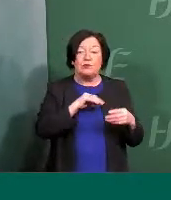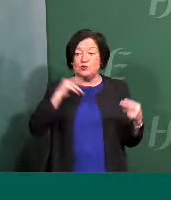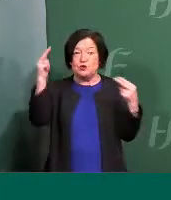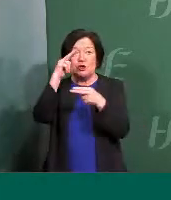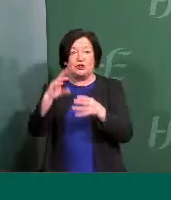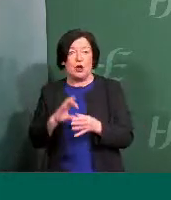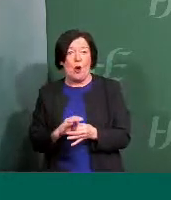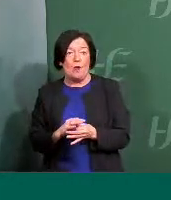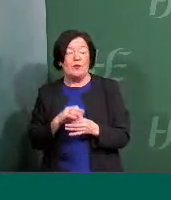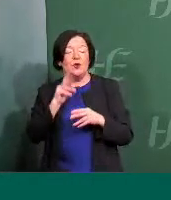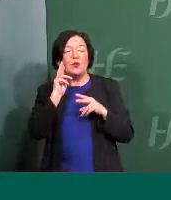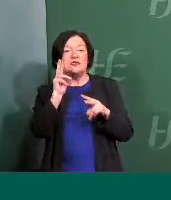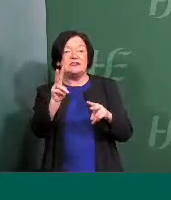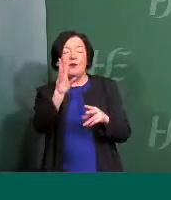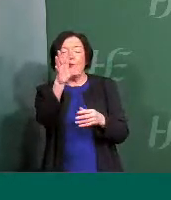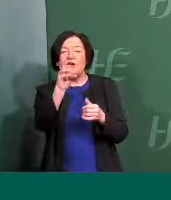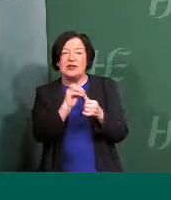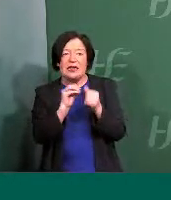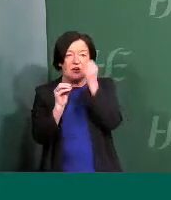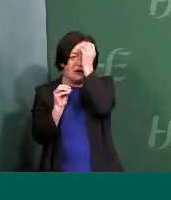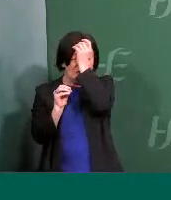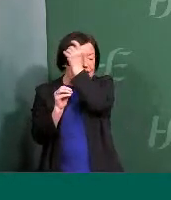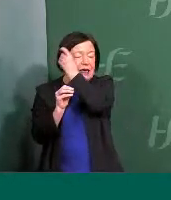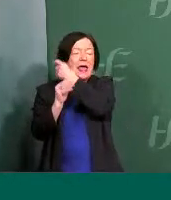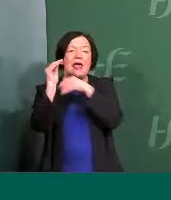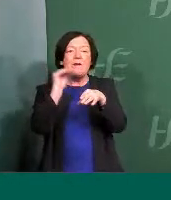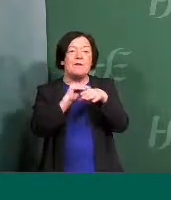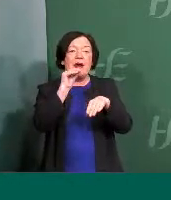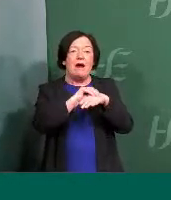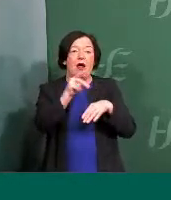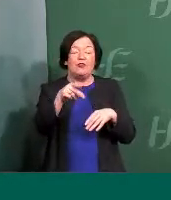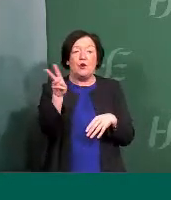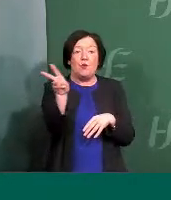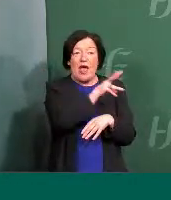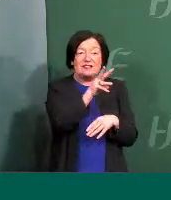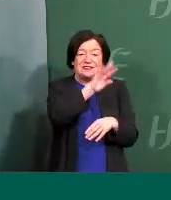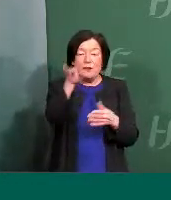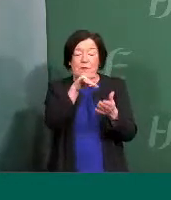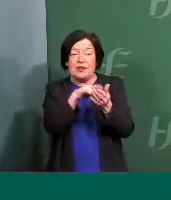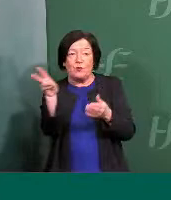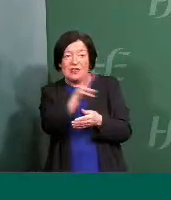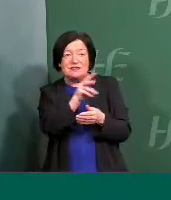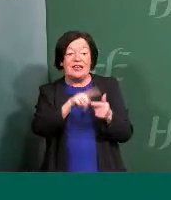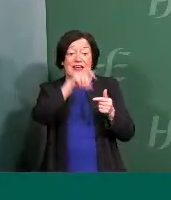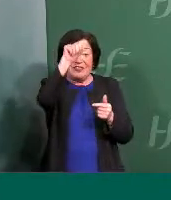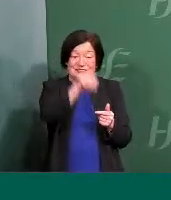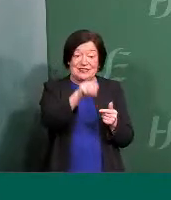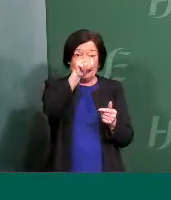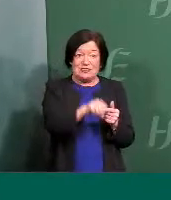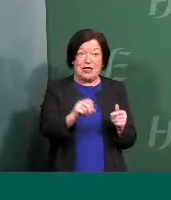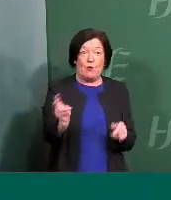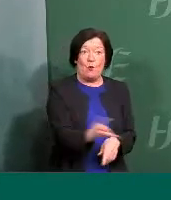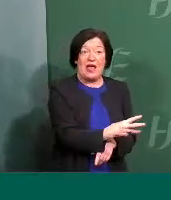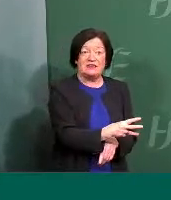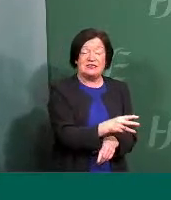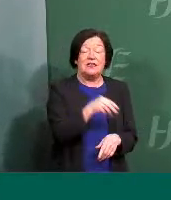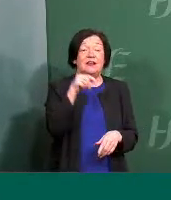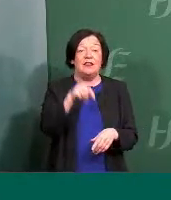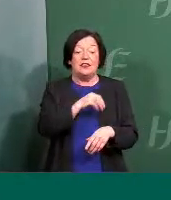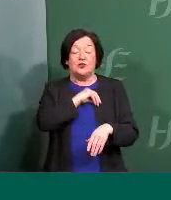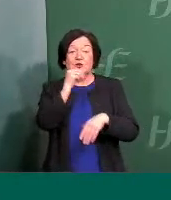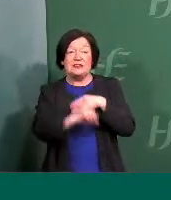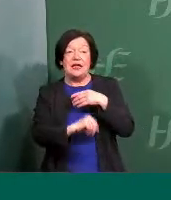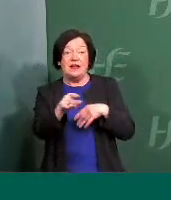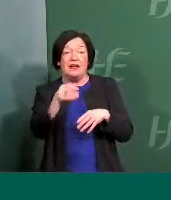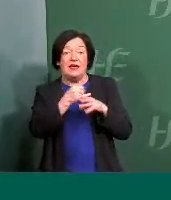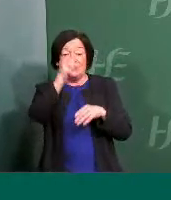homes. We're seeing that particularly impacting on the West, the Midwest and the South-Southwest. And today we see issues